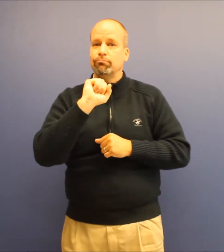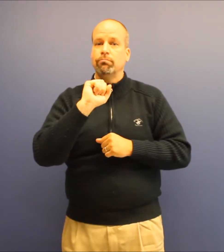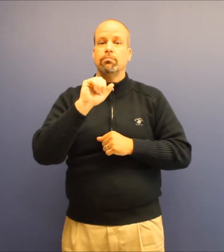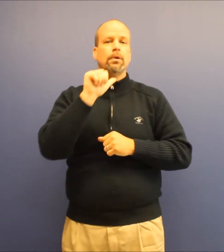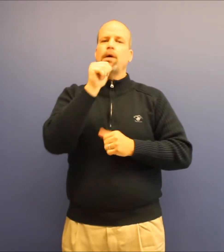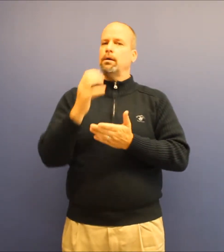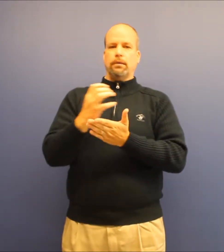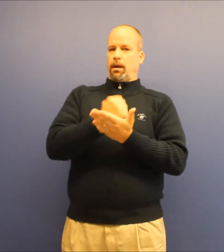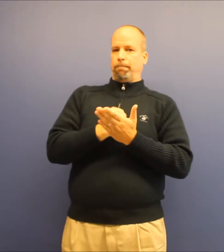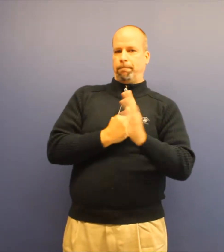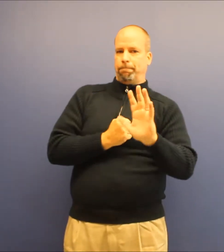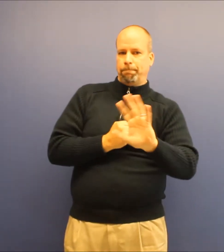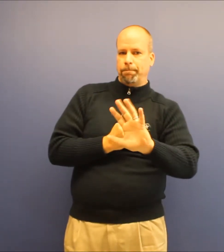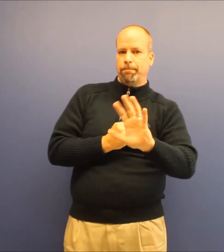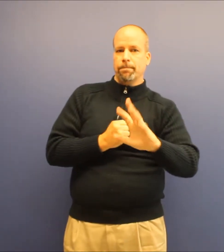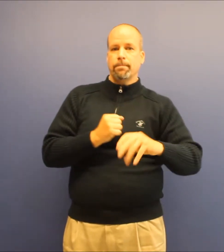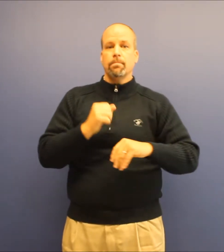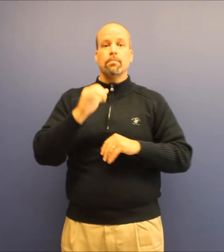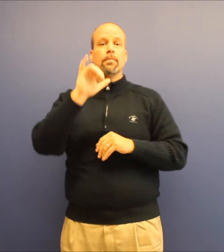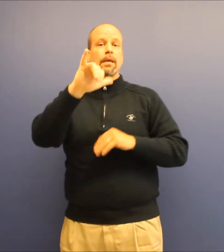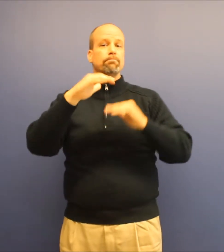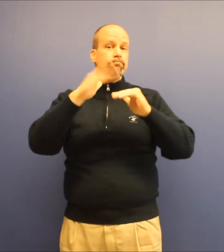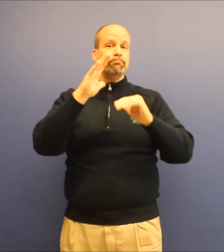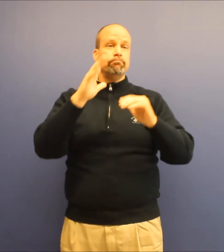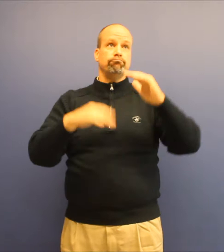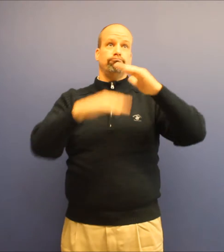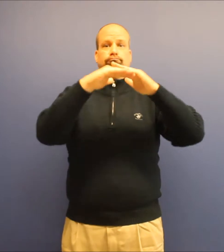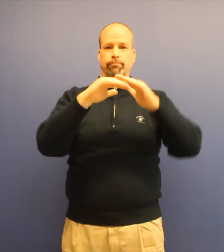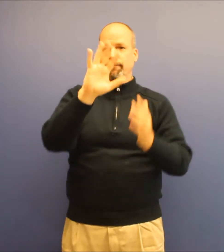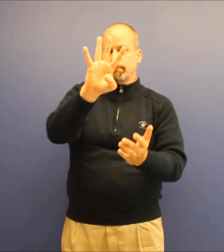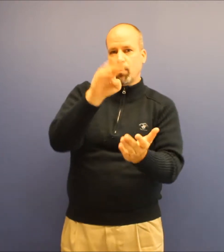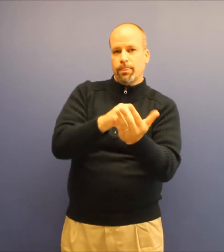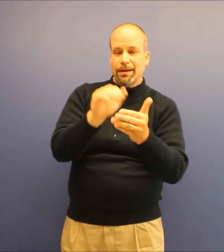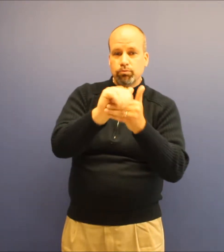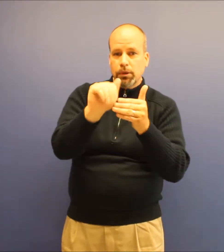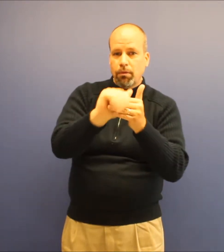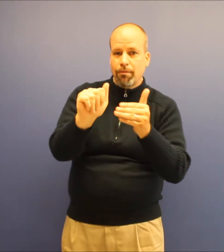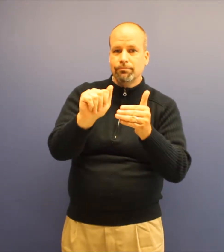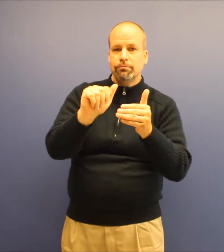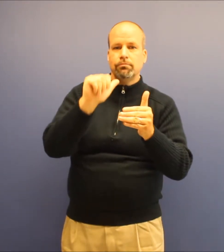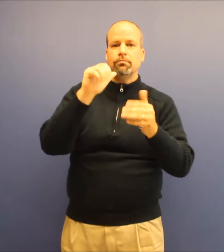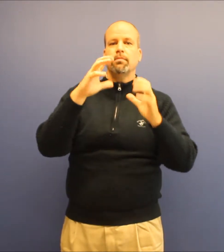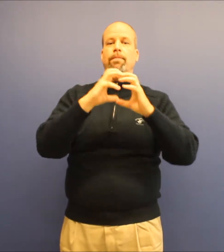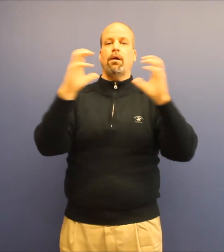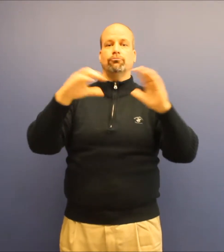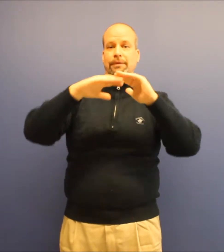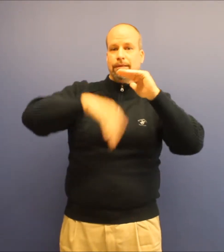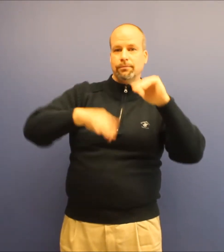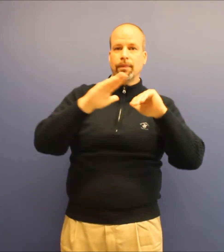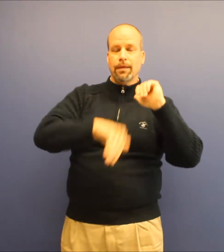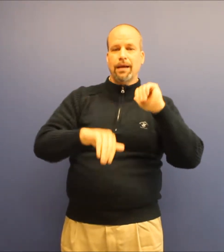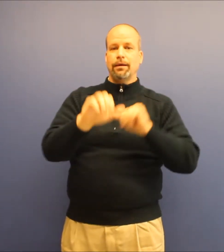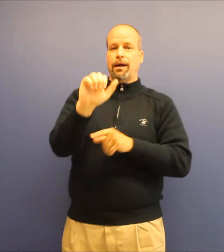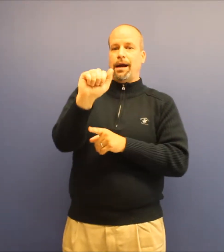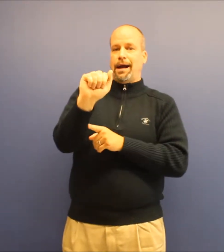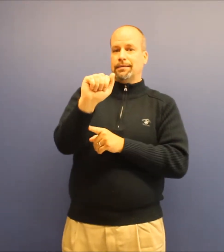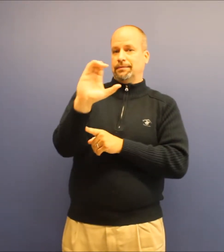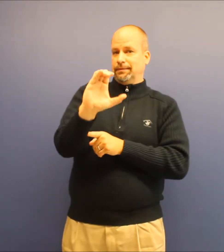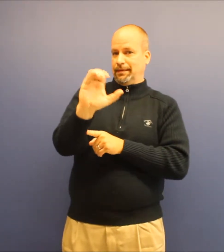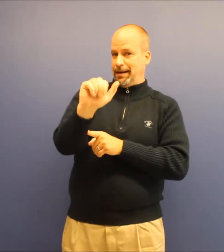age, not income, that max out at $4,000, much less than under the ACA.